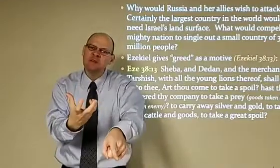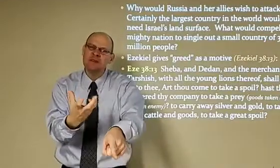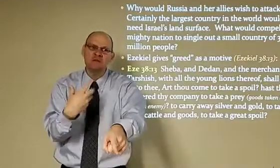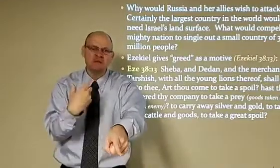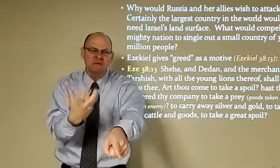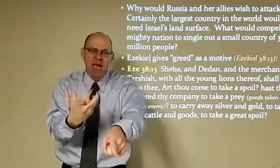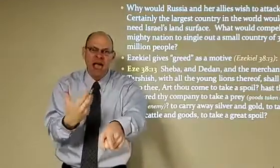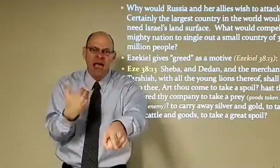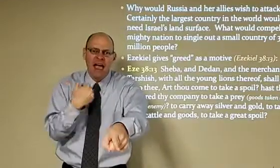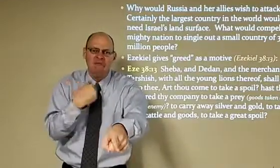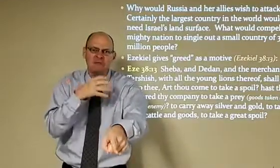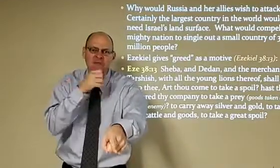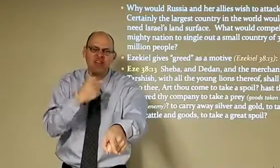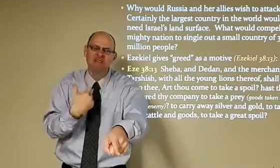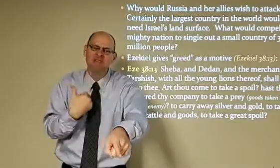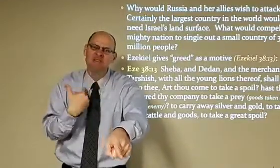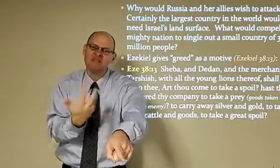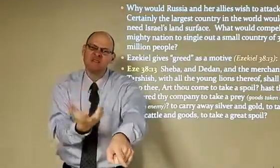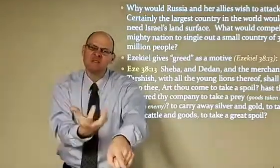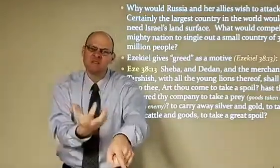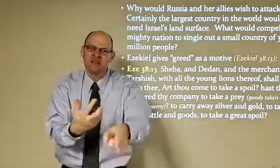We want what Israel has.